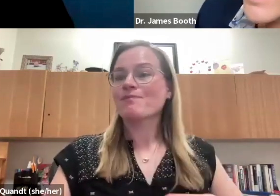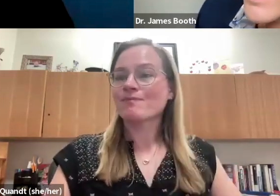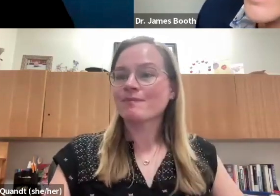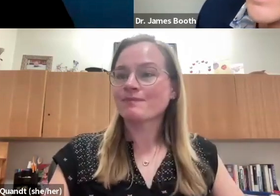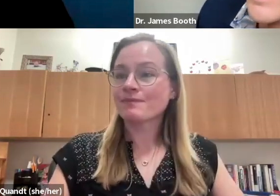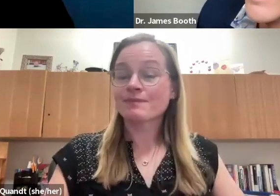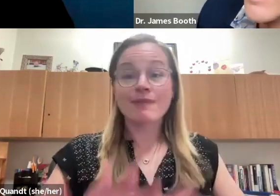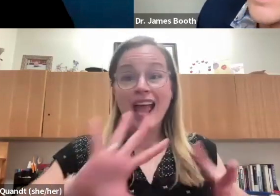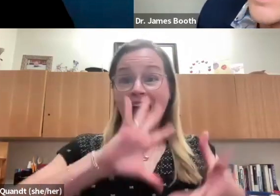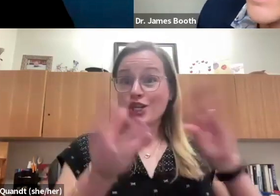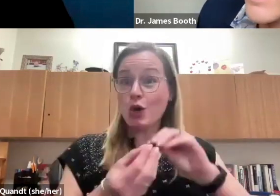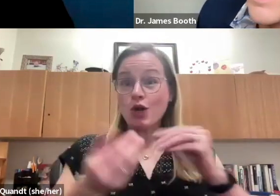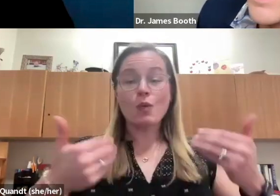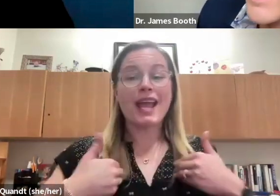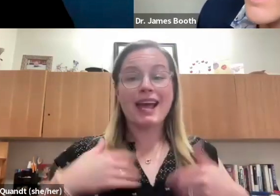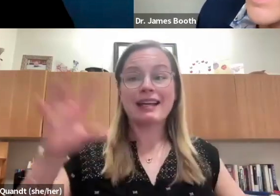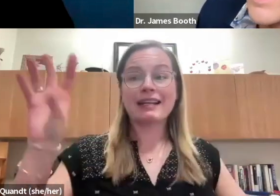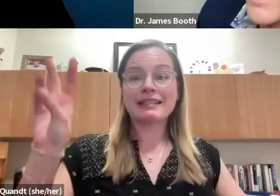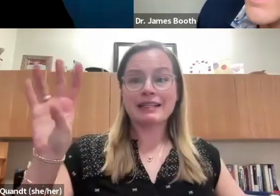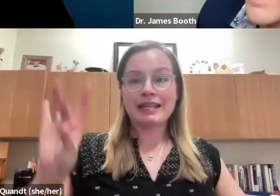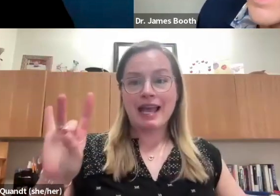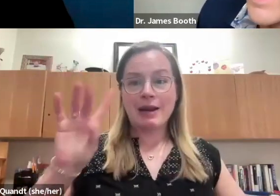who put a comment in the chat for you.